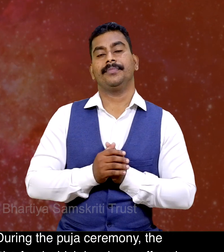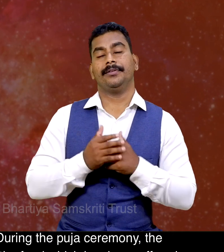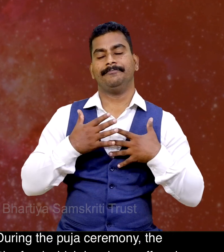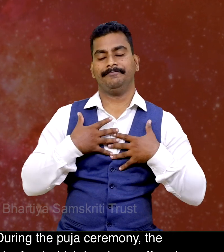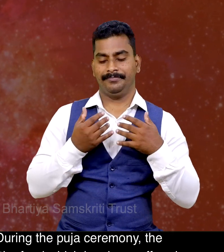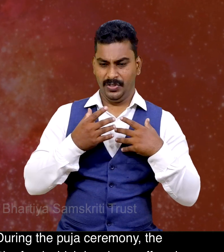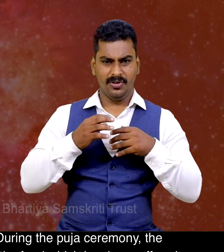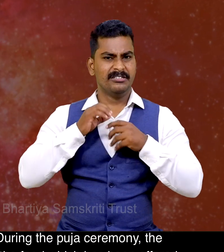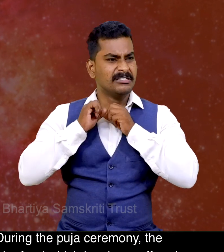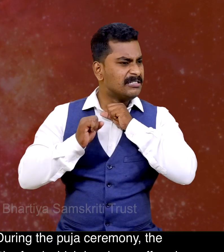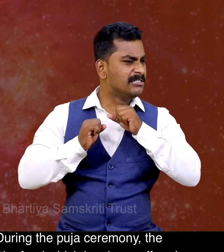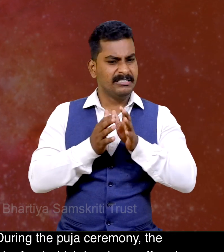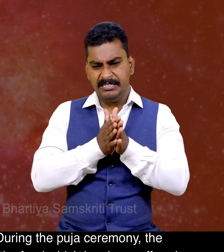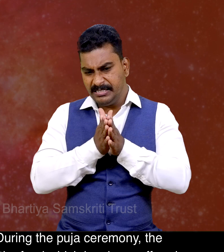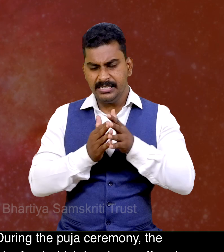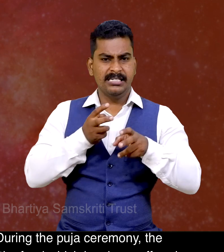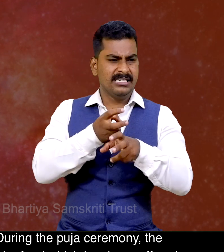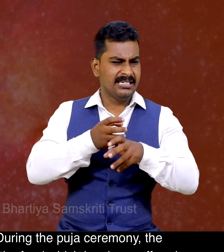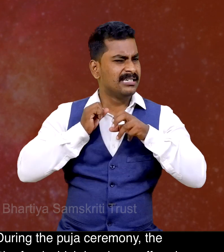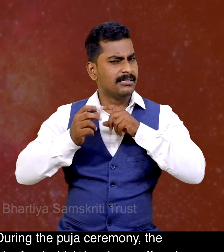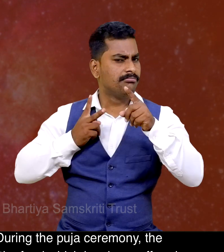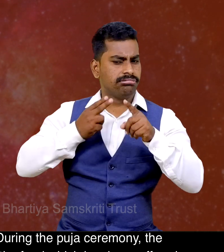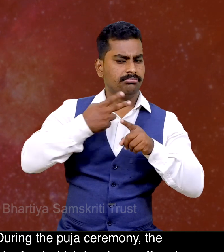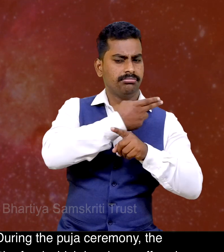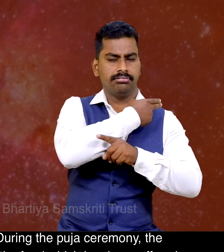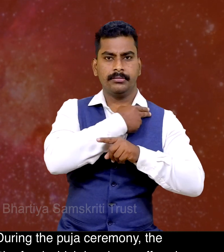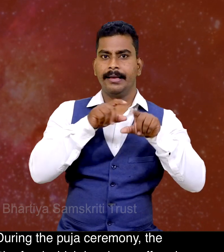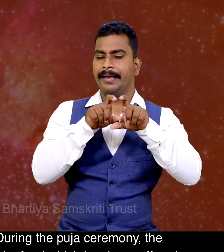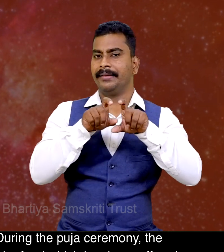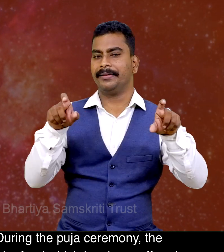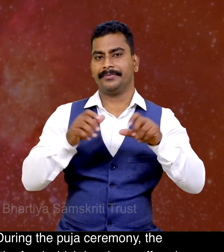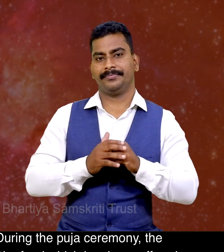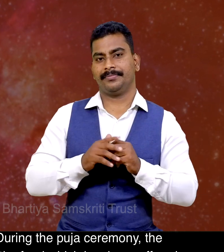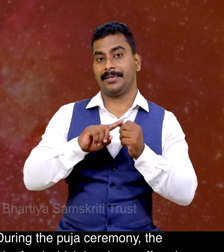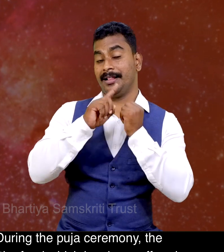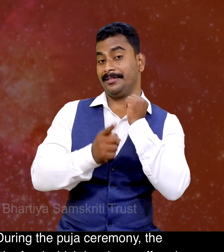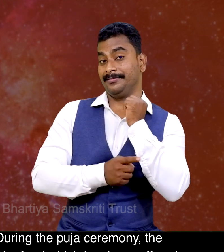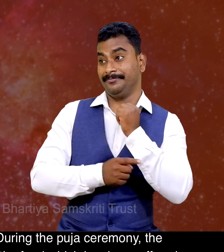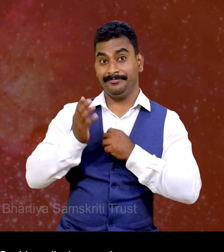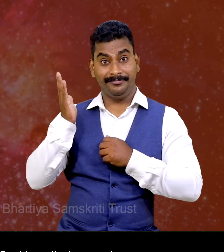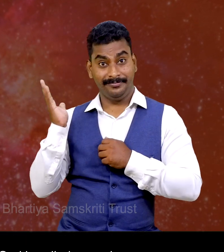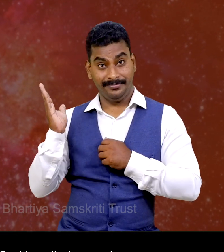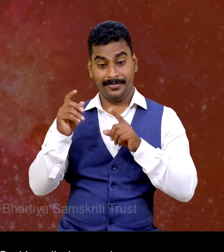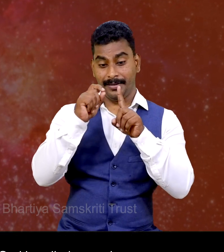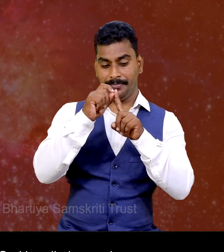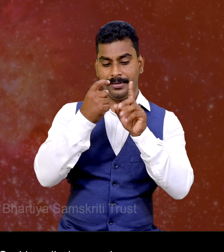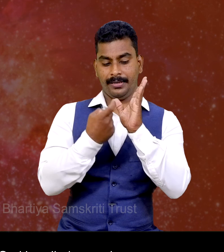Prasada. During the puja ceremony, the remnants of the food which have been offered to God is called